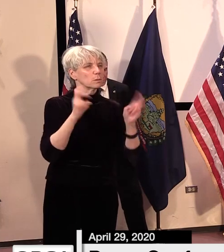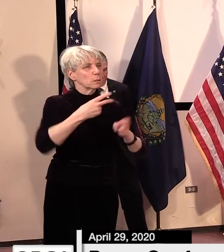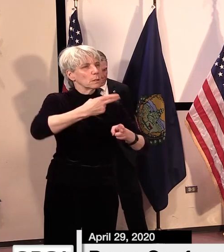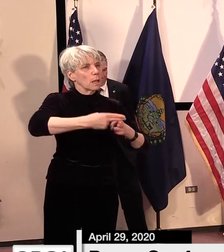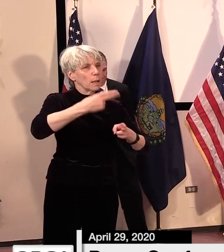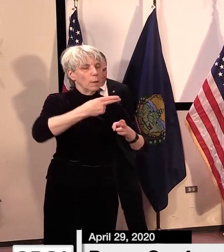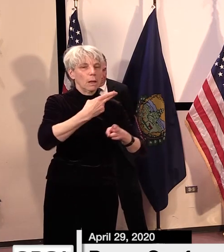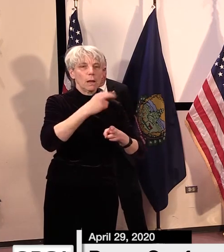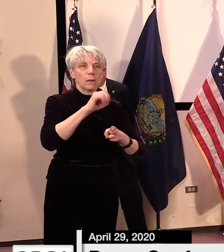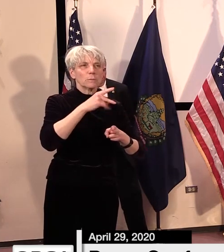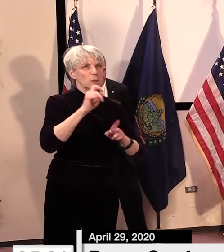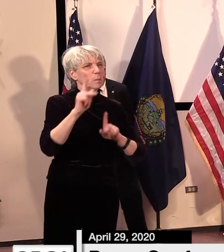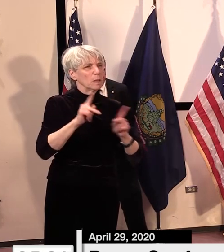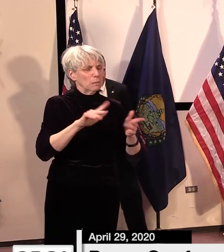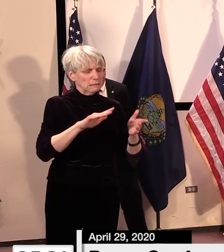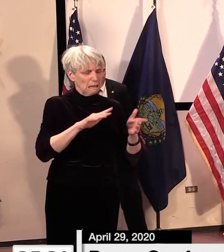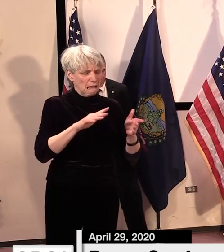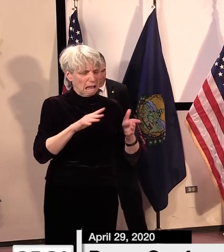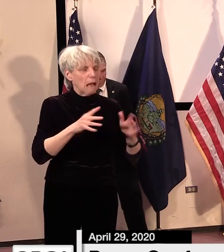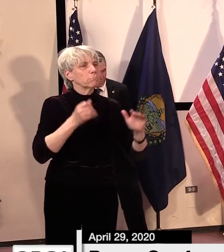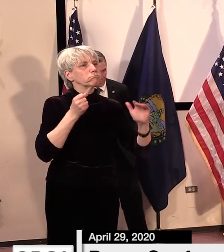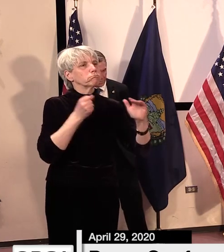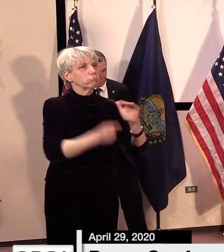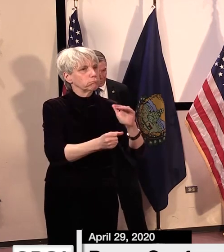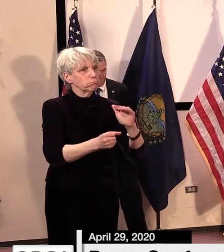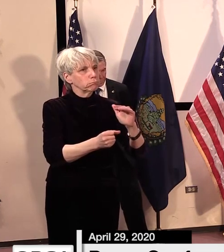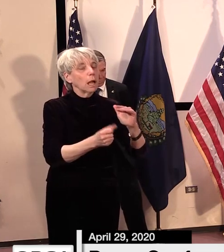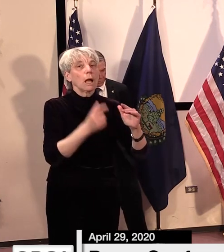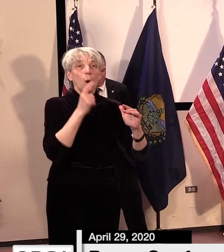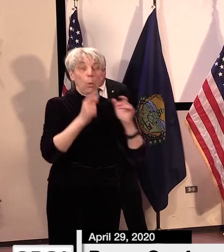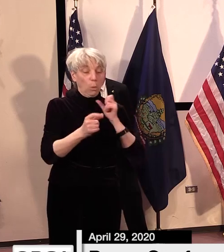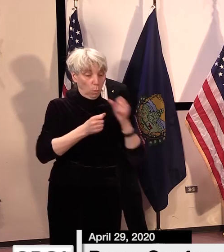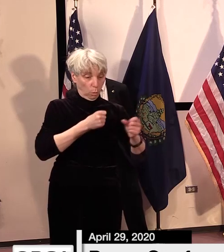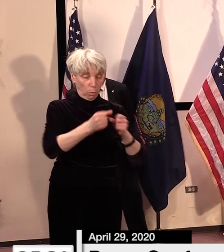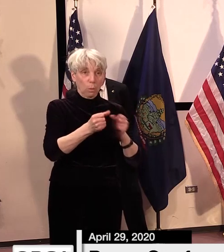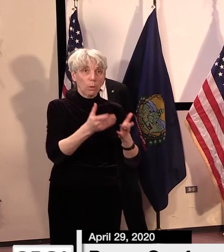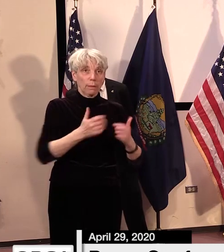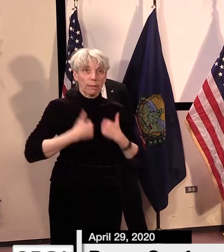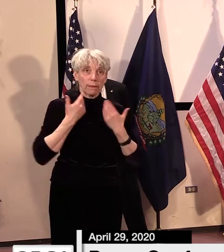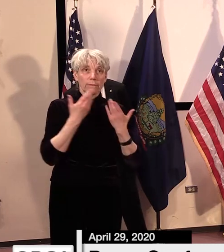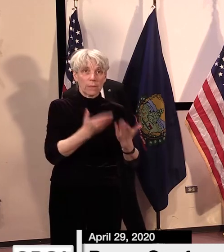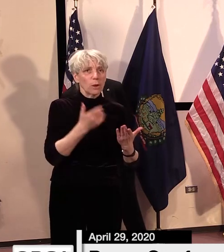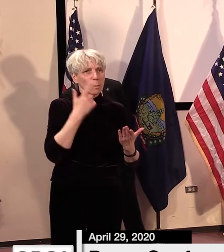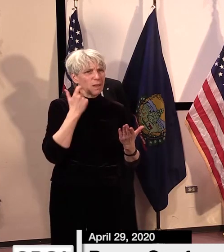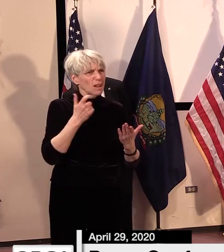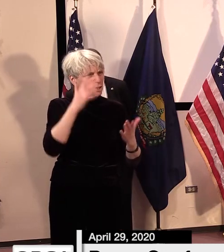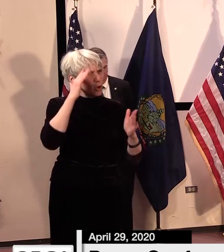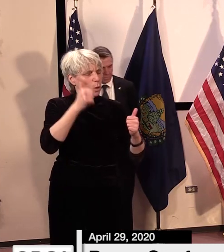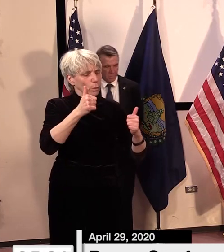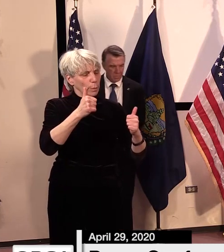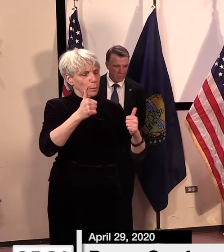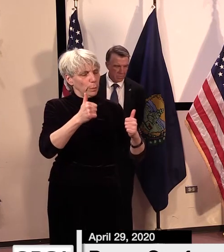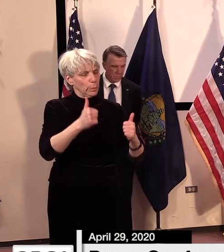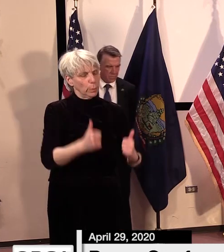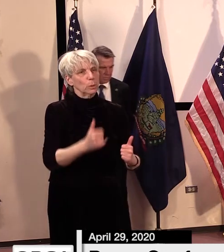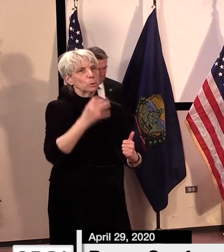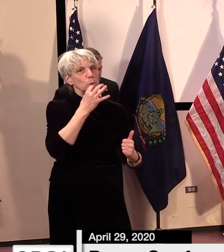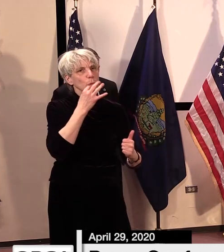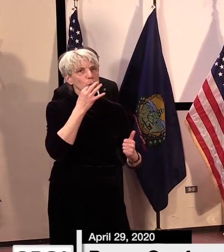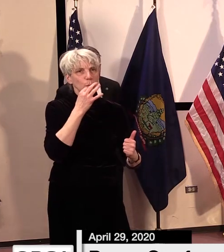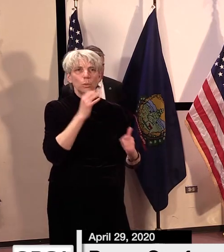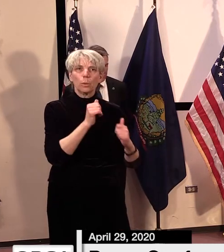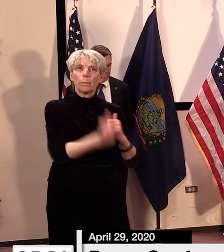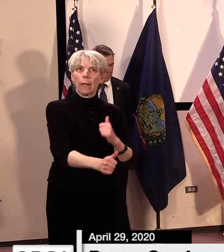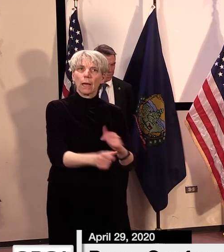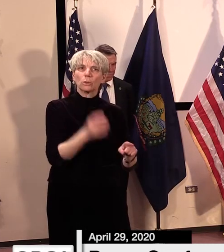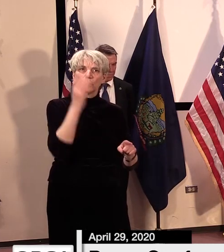very clearly defined and severe terminal illness that when you eventually